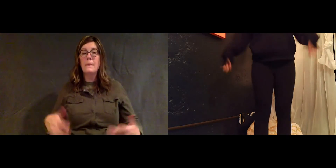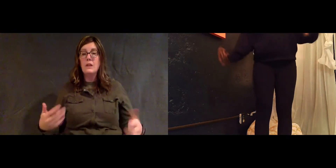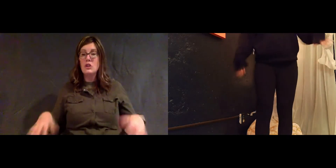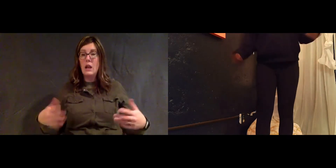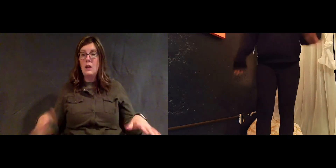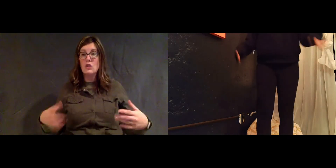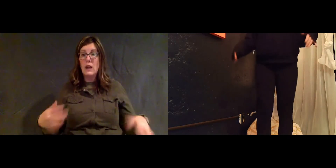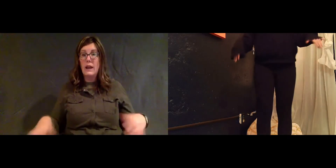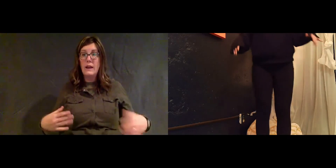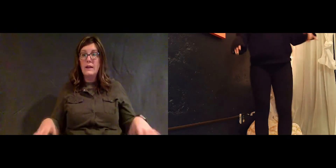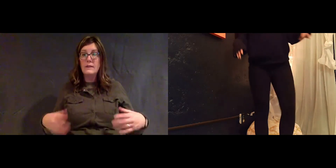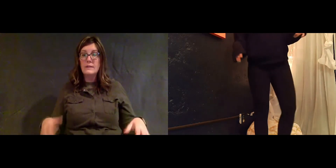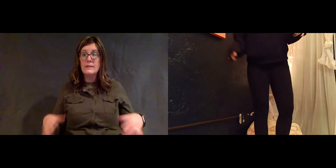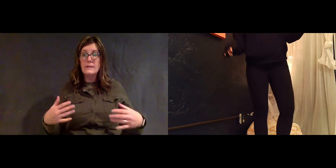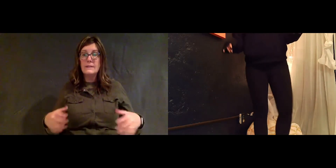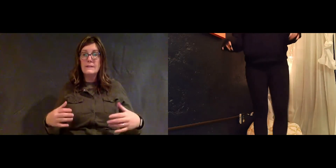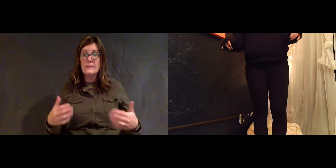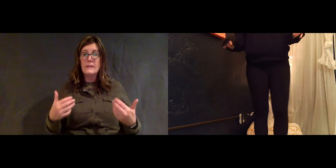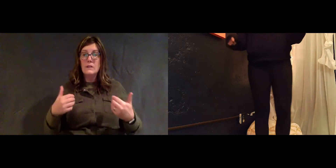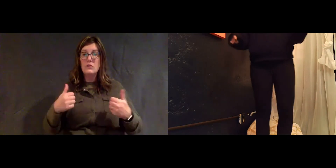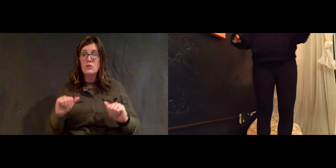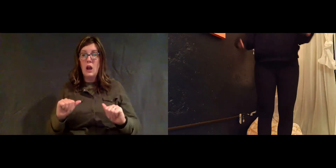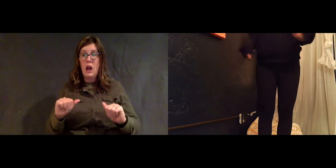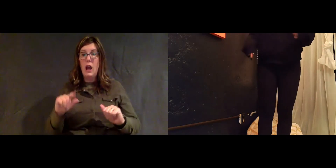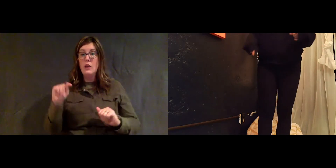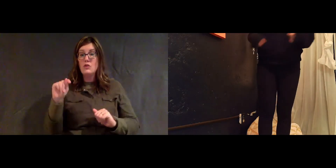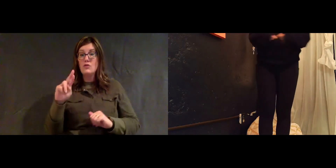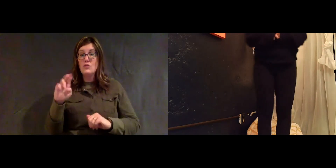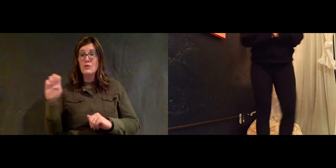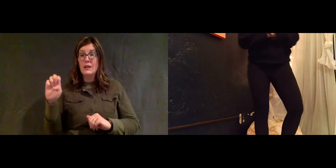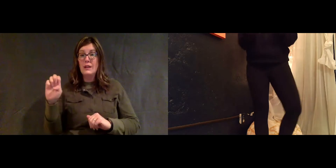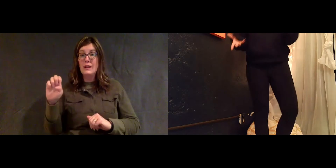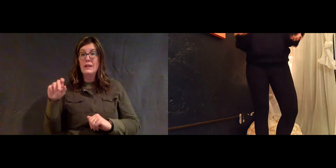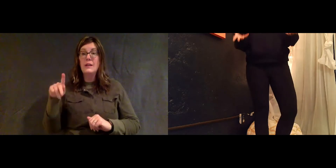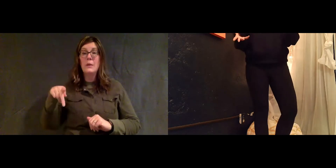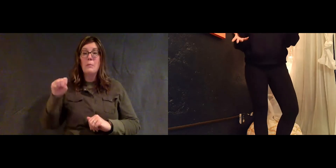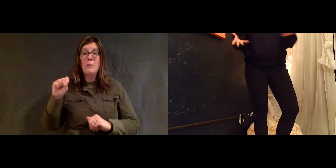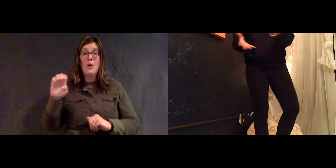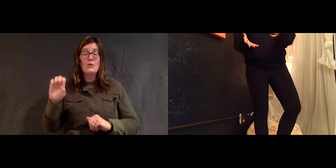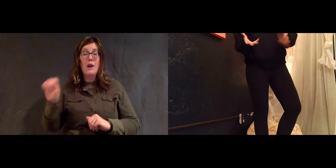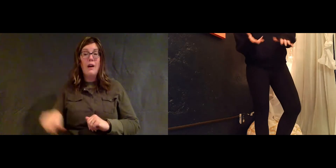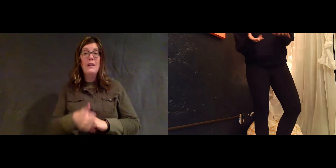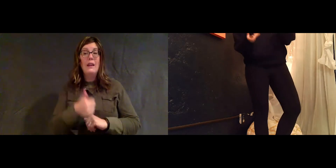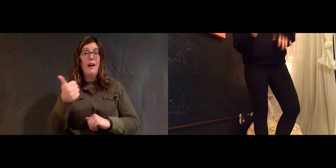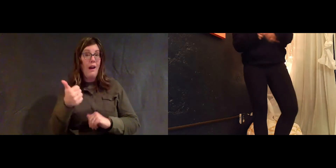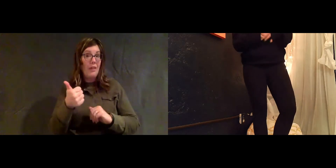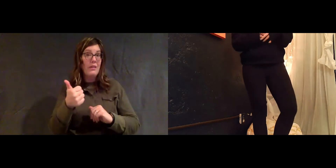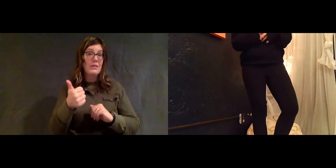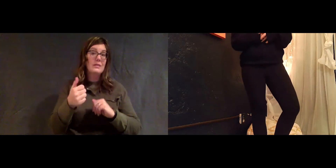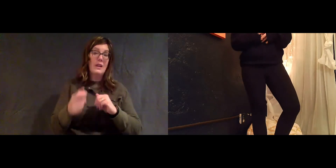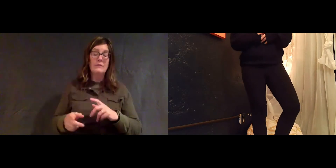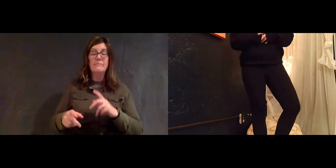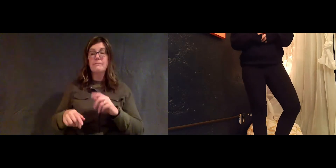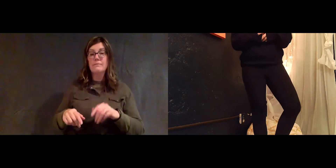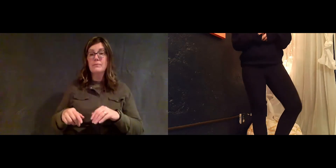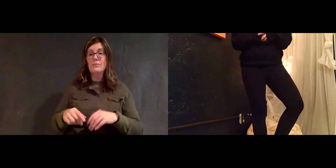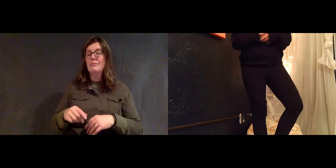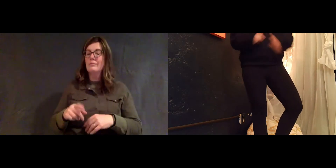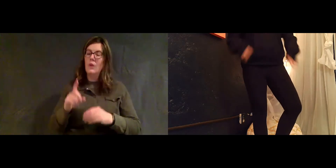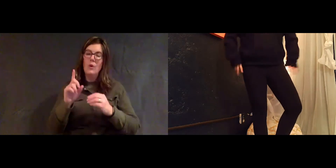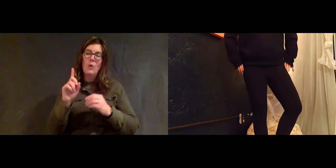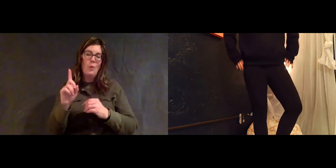hands and let's try tree pose on the other side. Good or bad news for you, one side's always easier than the